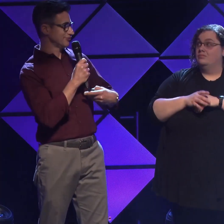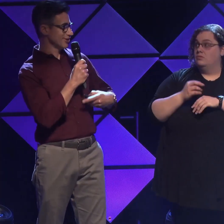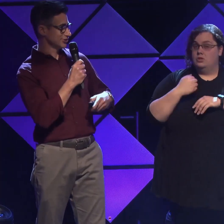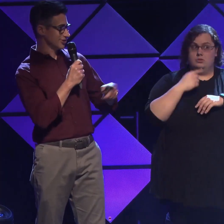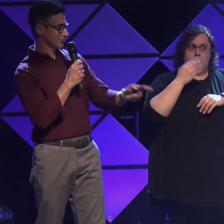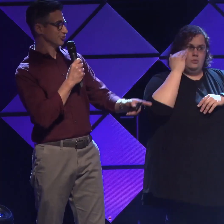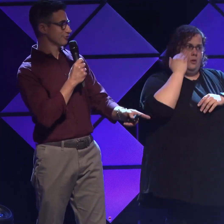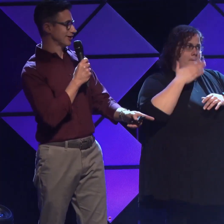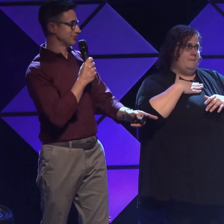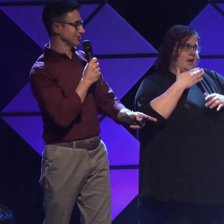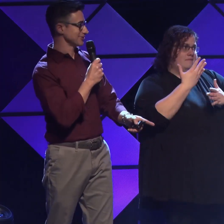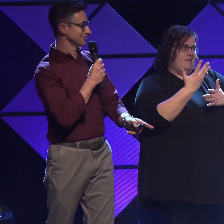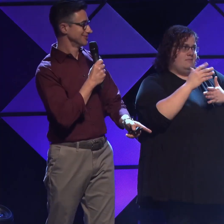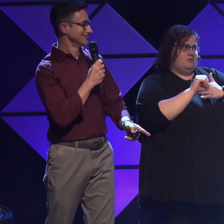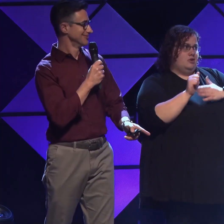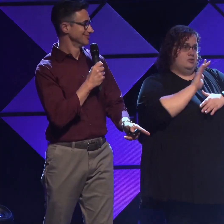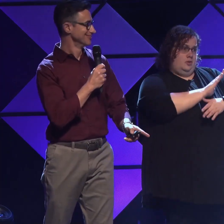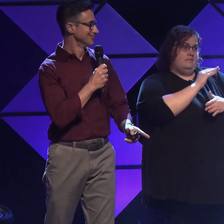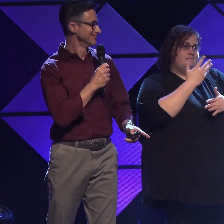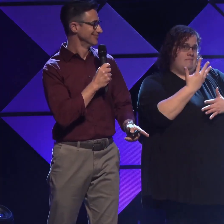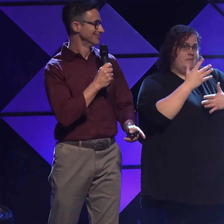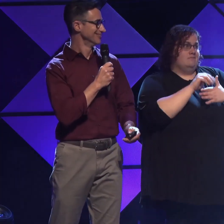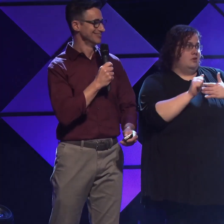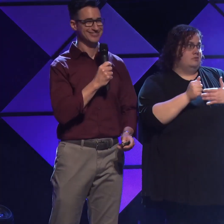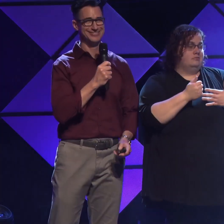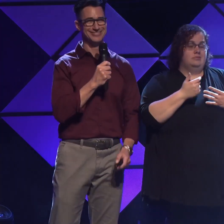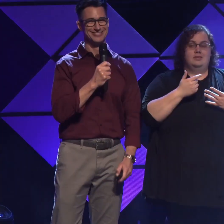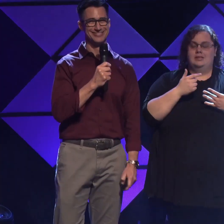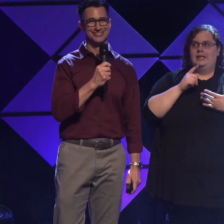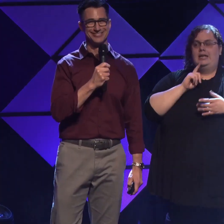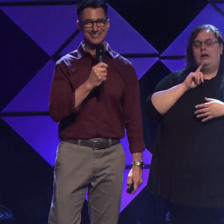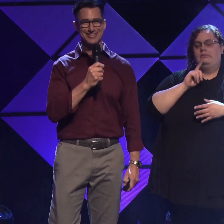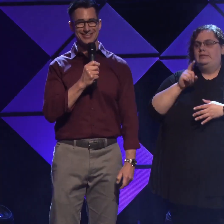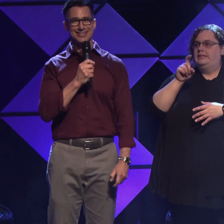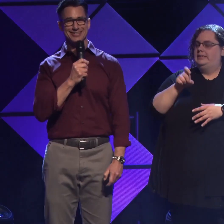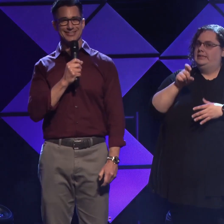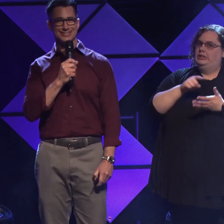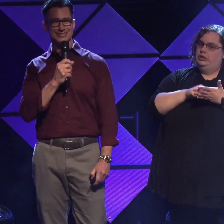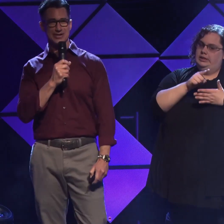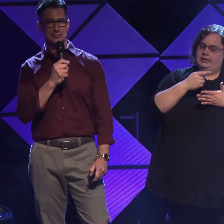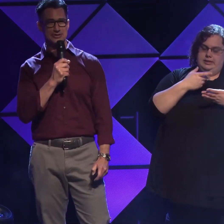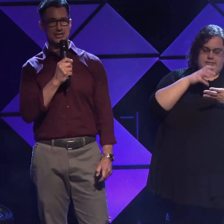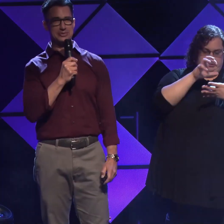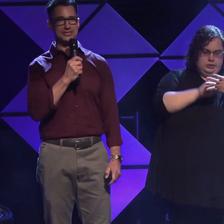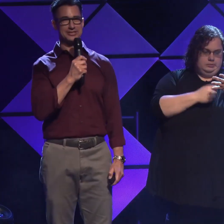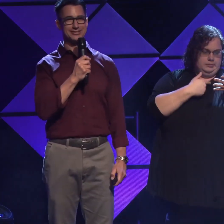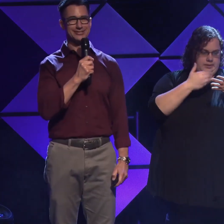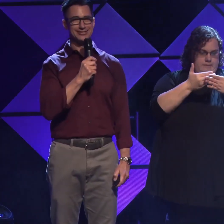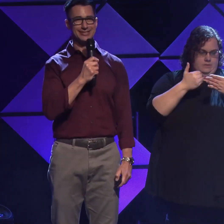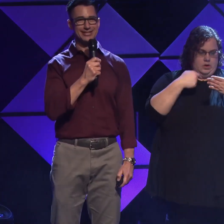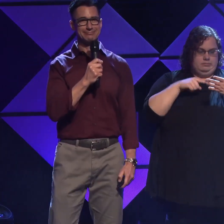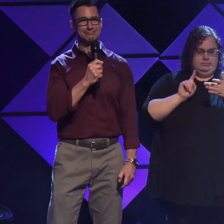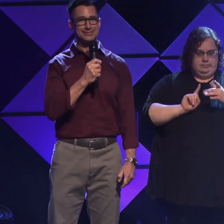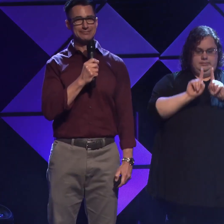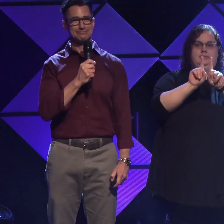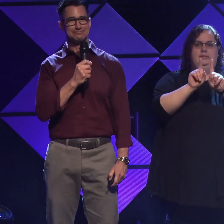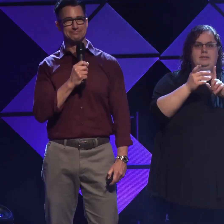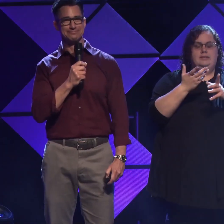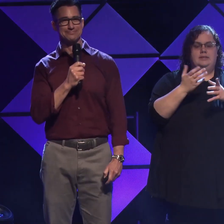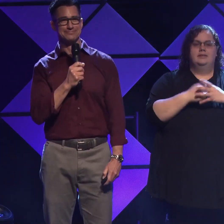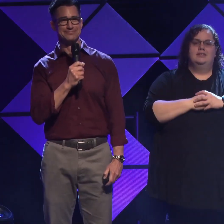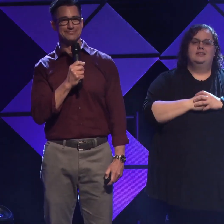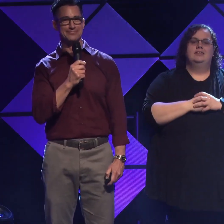my $5 is also your $5. I really need to check the script before we come up here. That would be recommended. Was bad. Yeah.